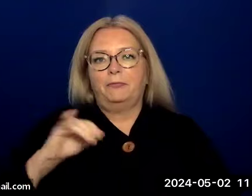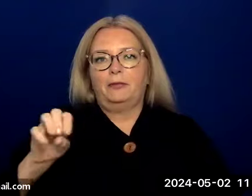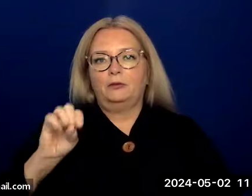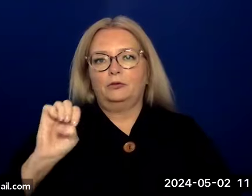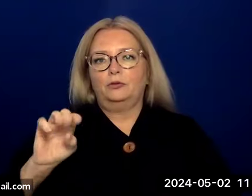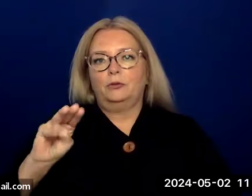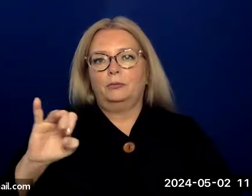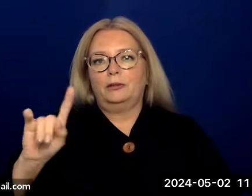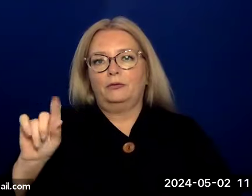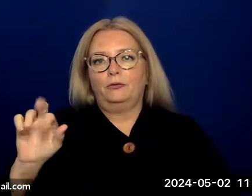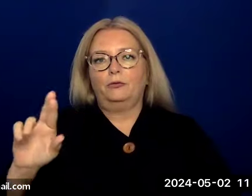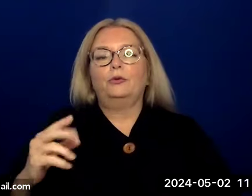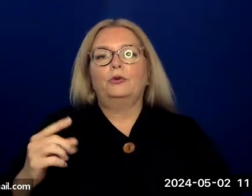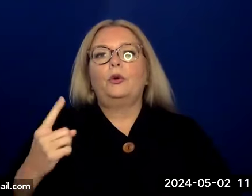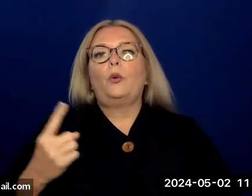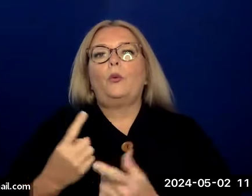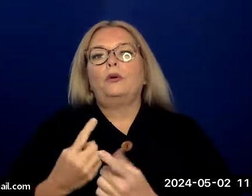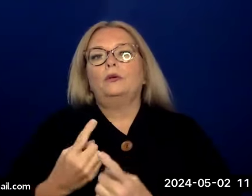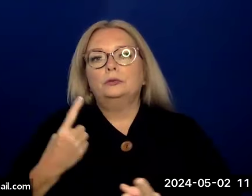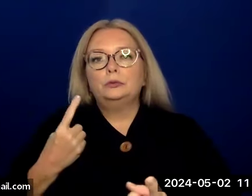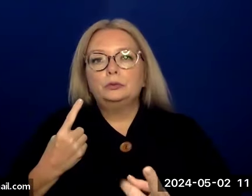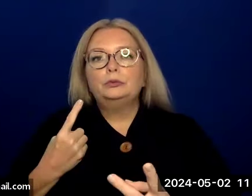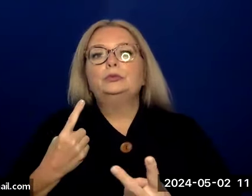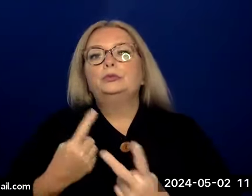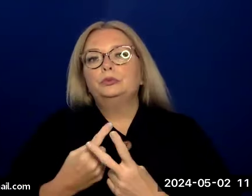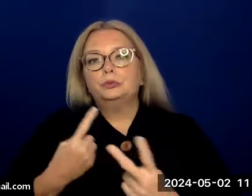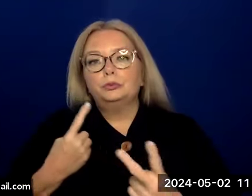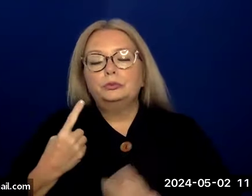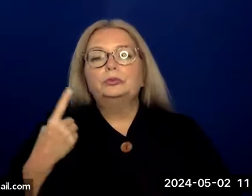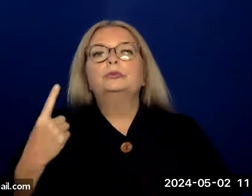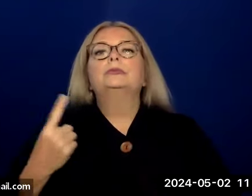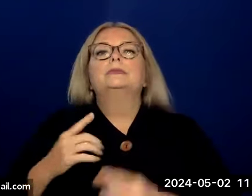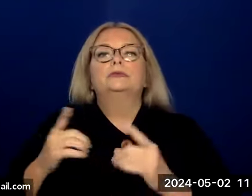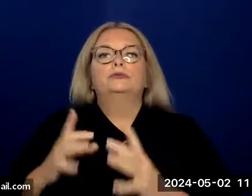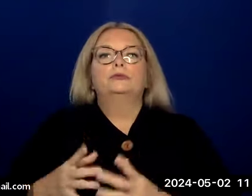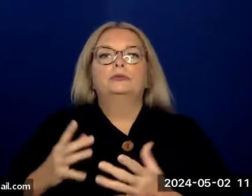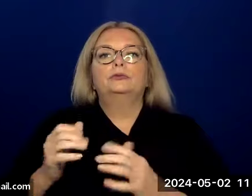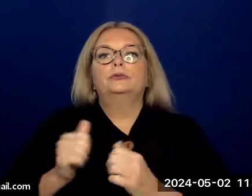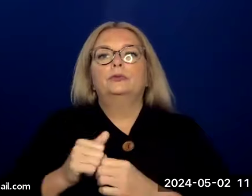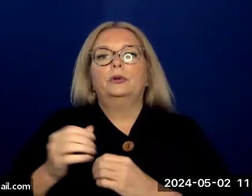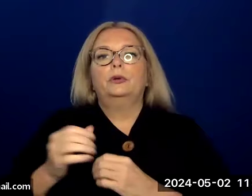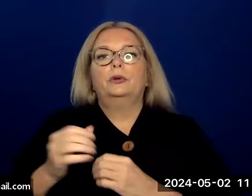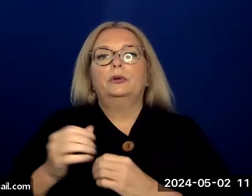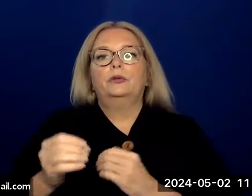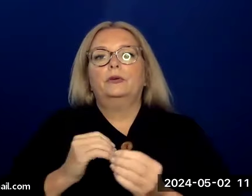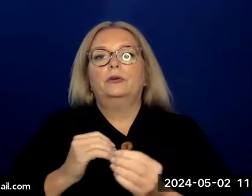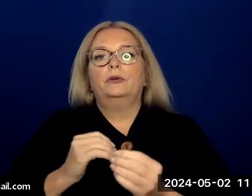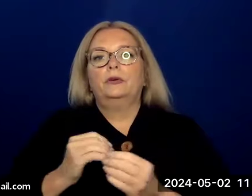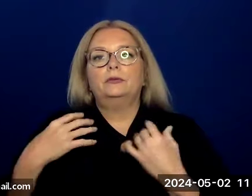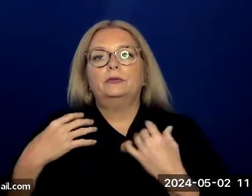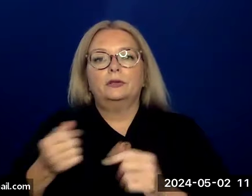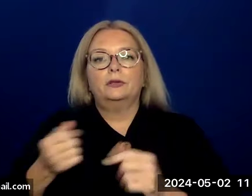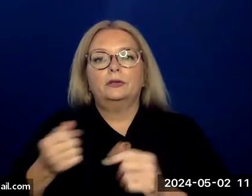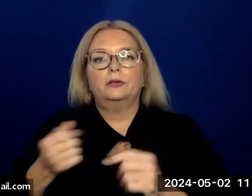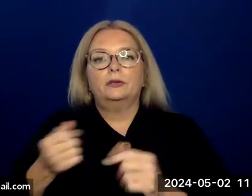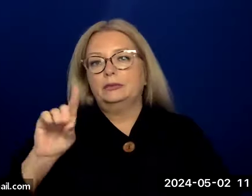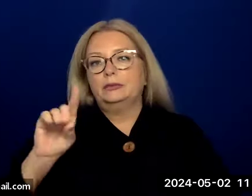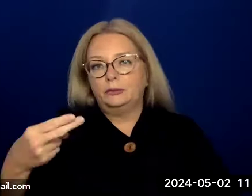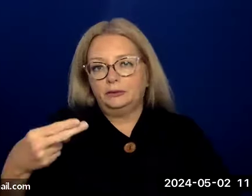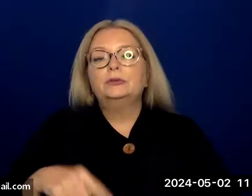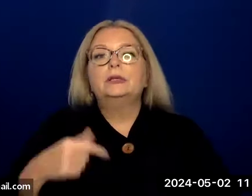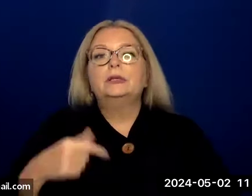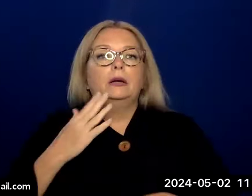am one of two executive directors for the behavioral health professions with the Office of Health Professions at the Department of Health, and I will be